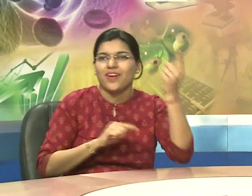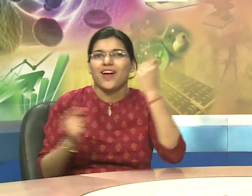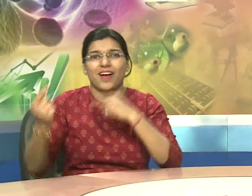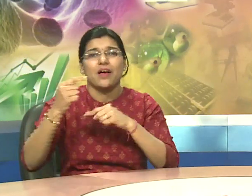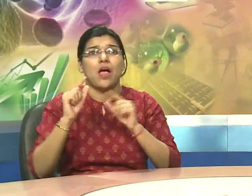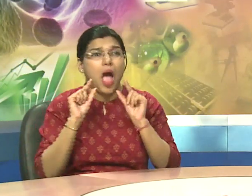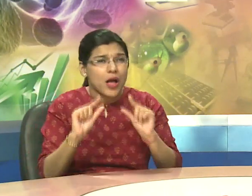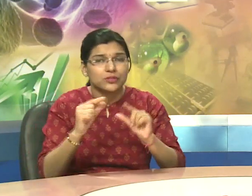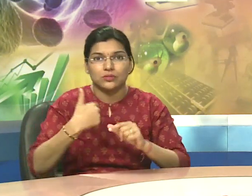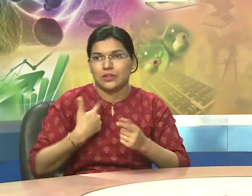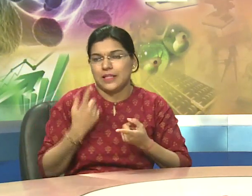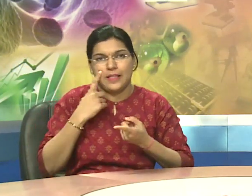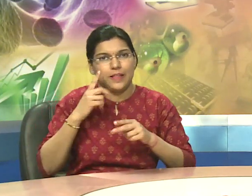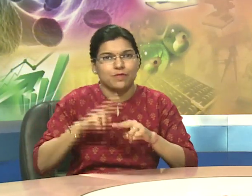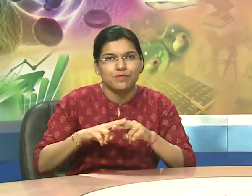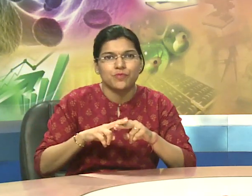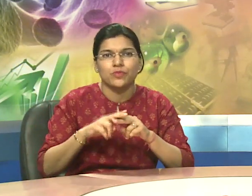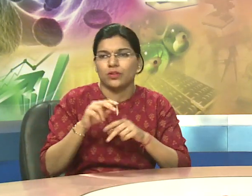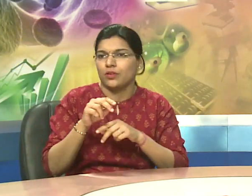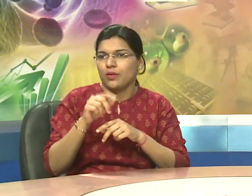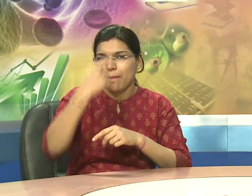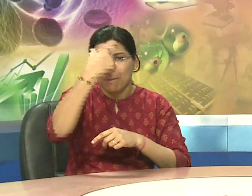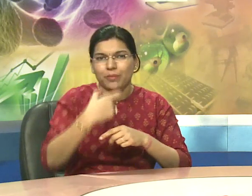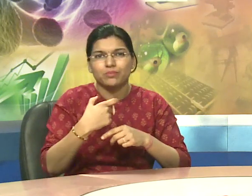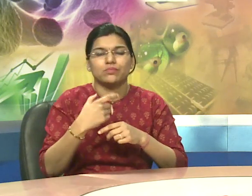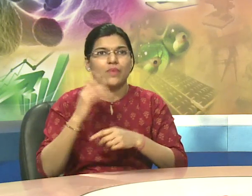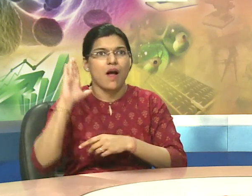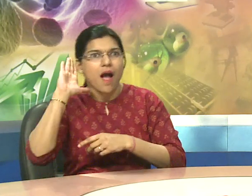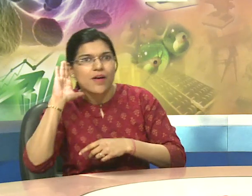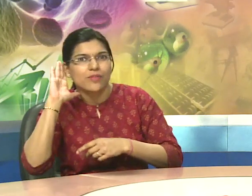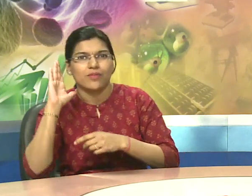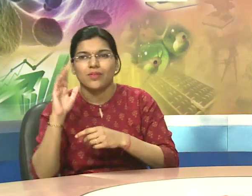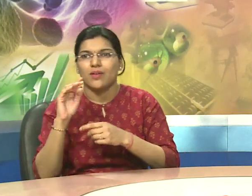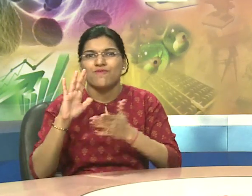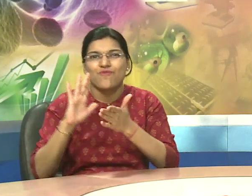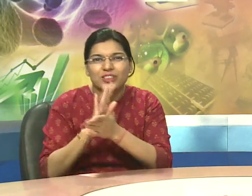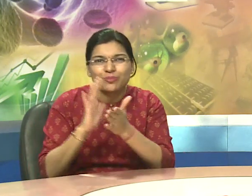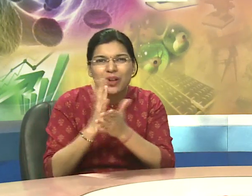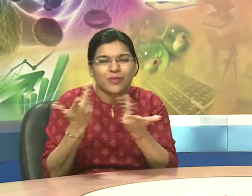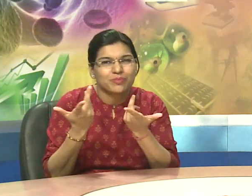we can easily travel from one place to another place. For